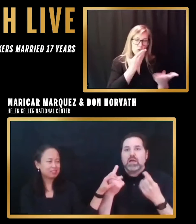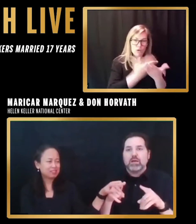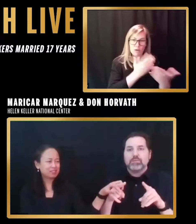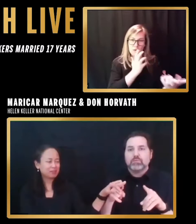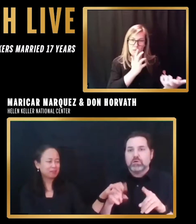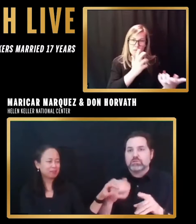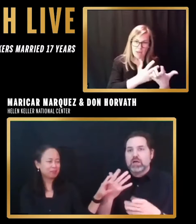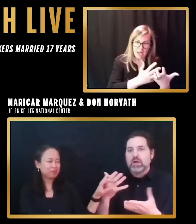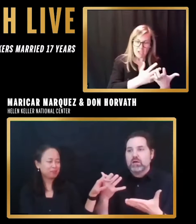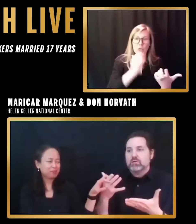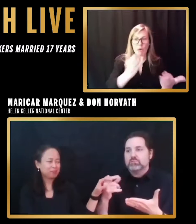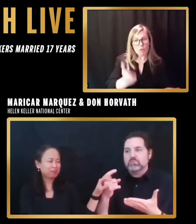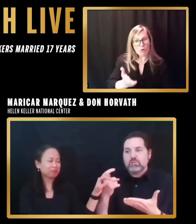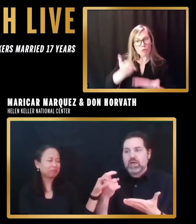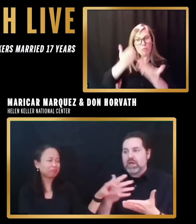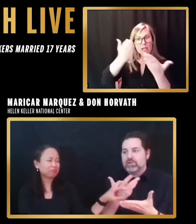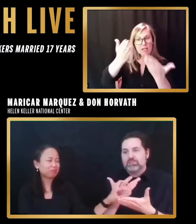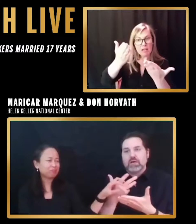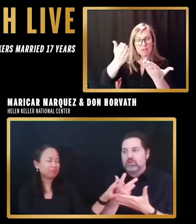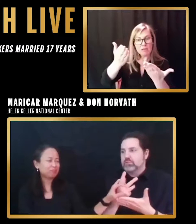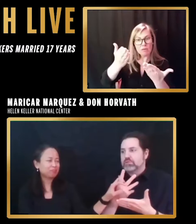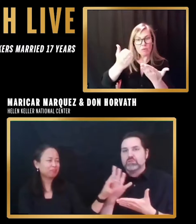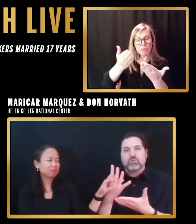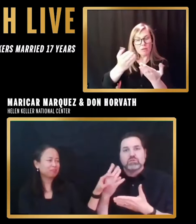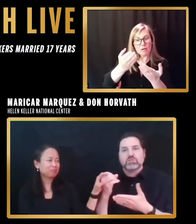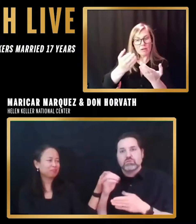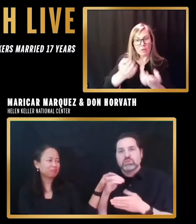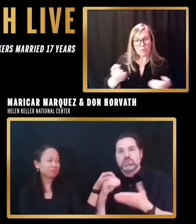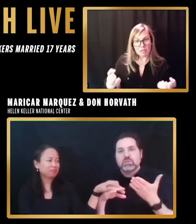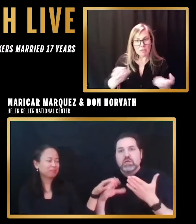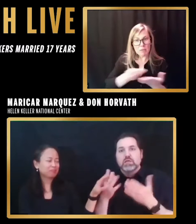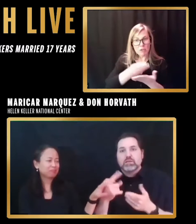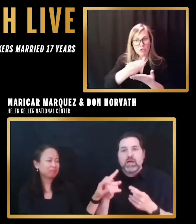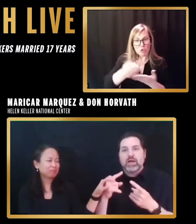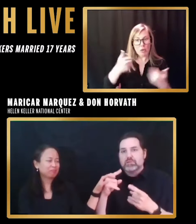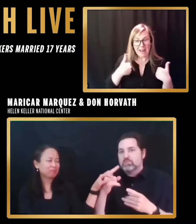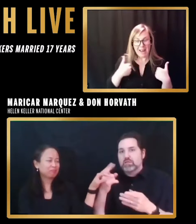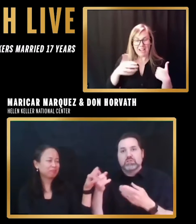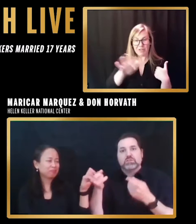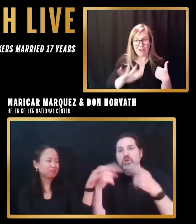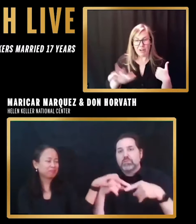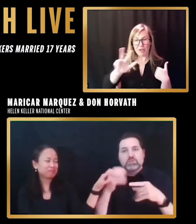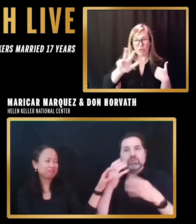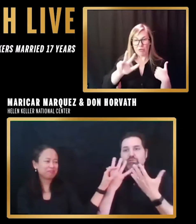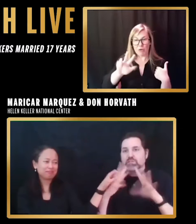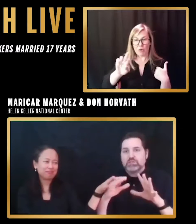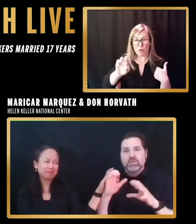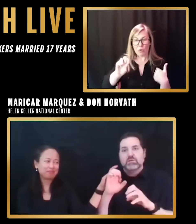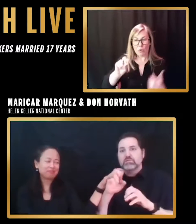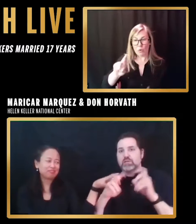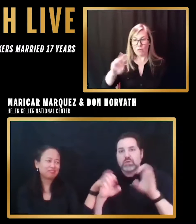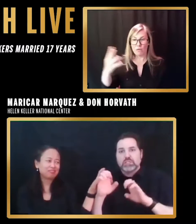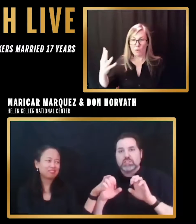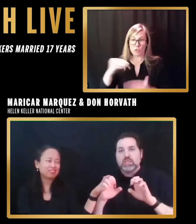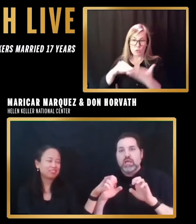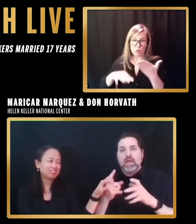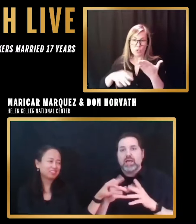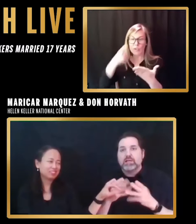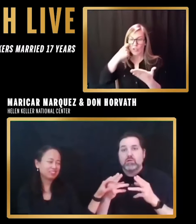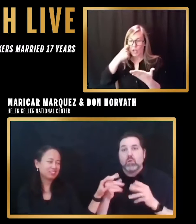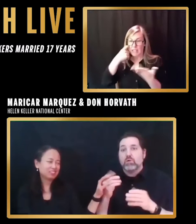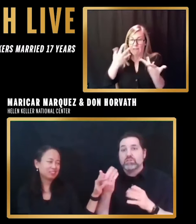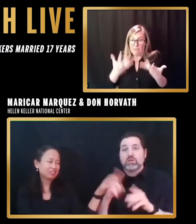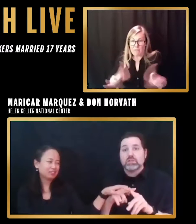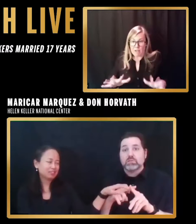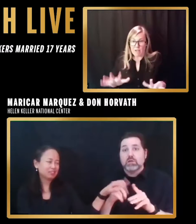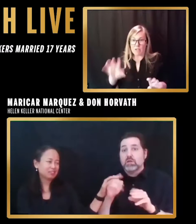what happened was I had about 3 or 4 students that had just come in, just finished their evaluation, and